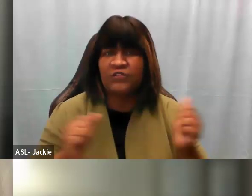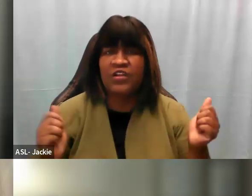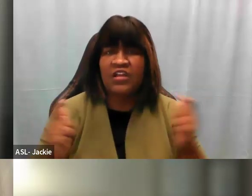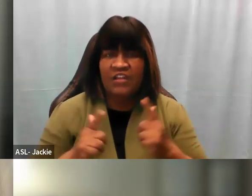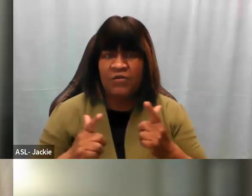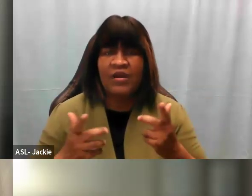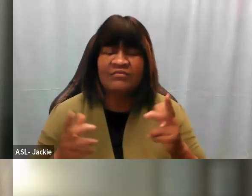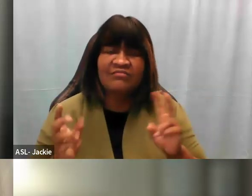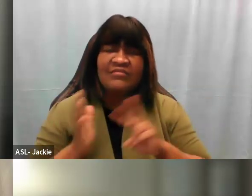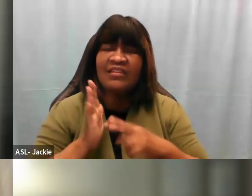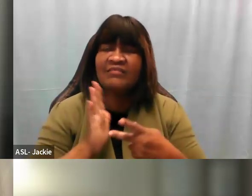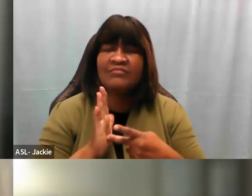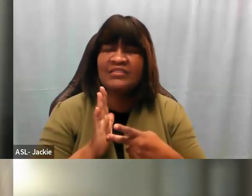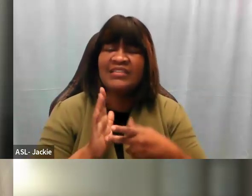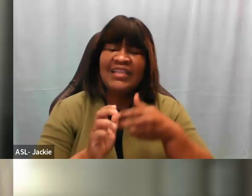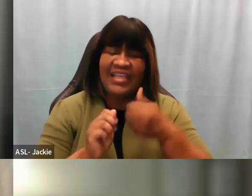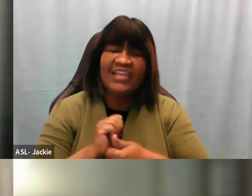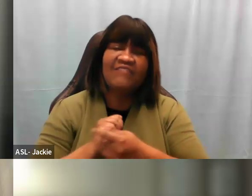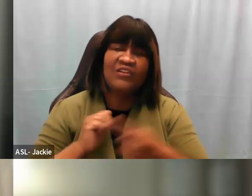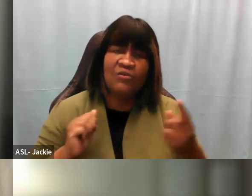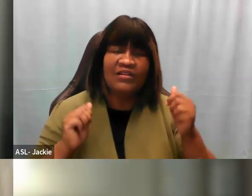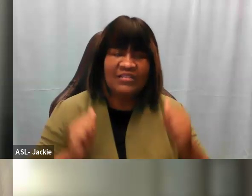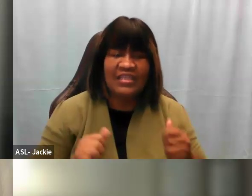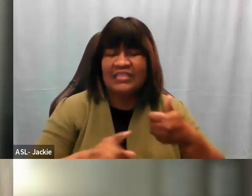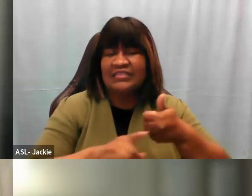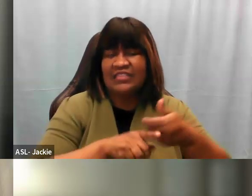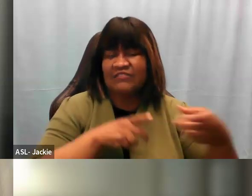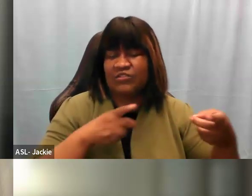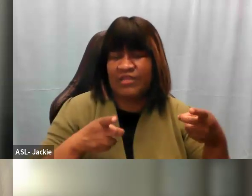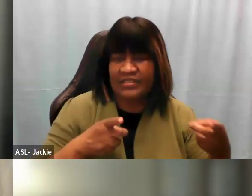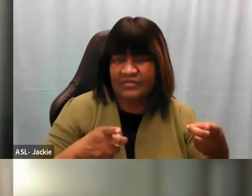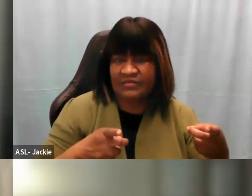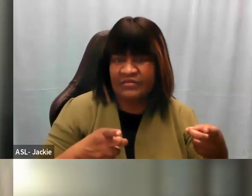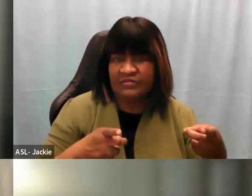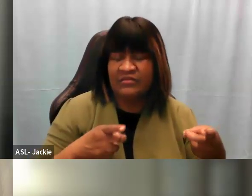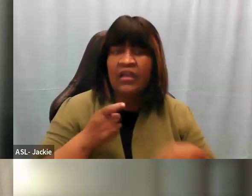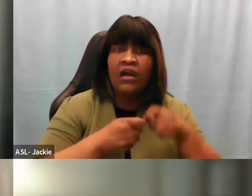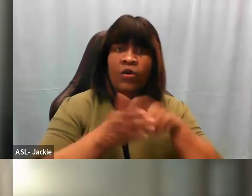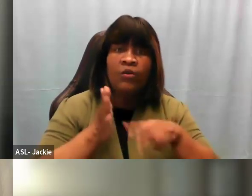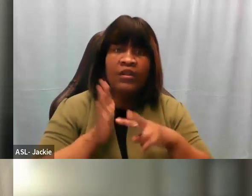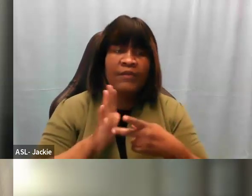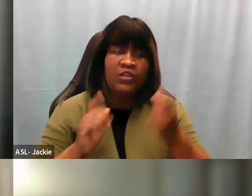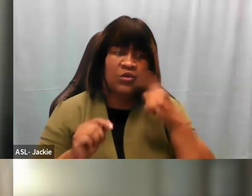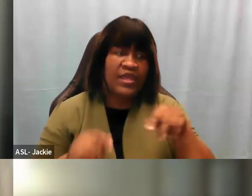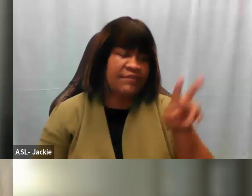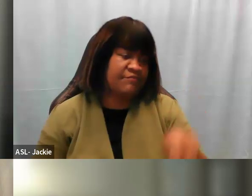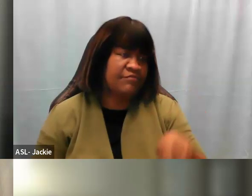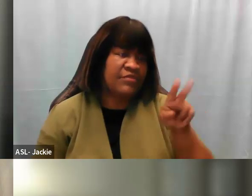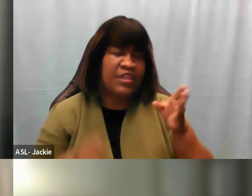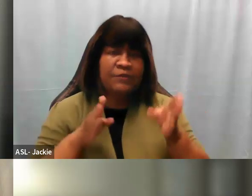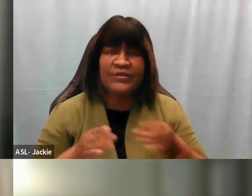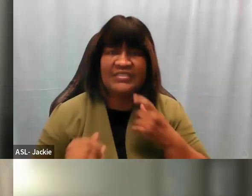it's self-direct. Everyone can self-direct, meaning you can't look at a person and say,